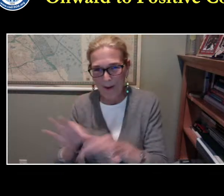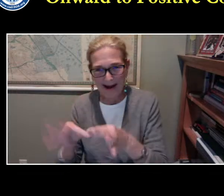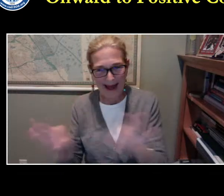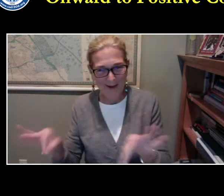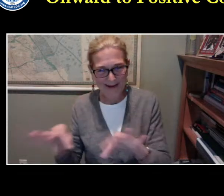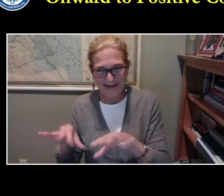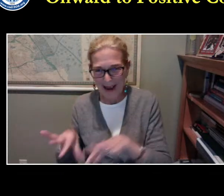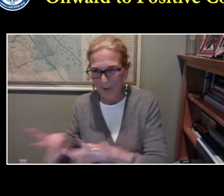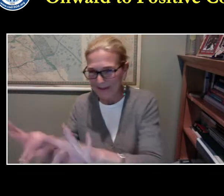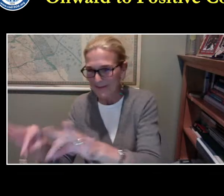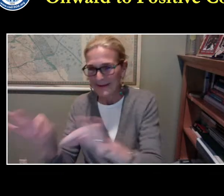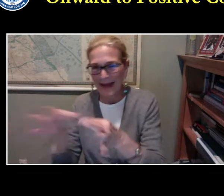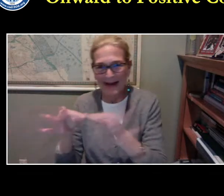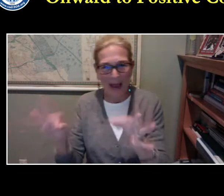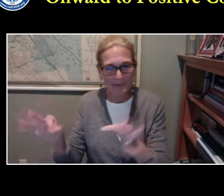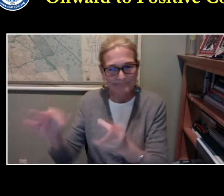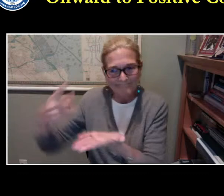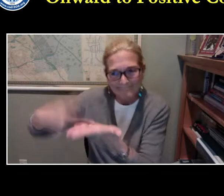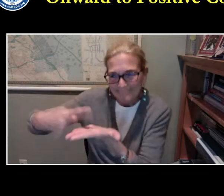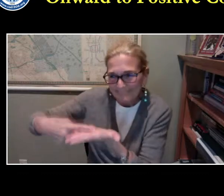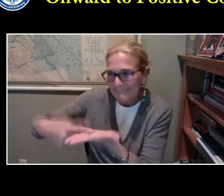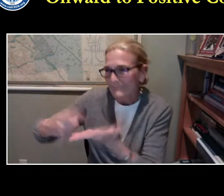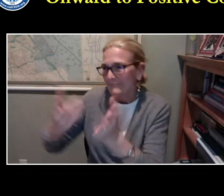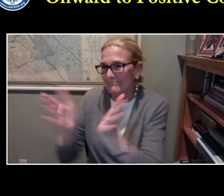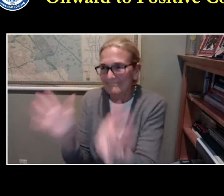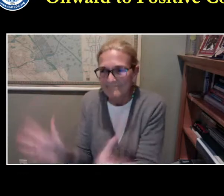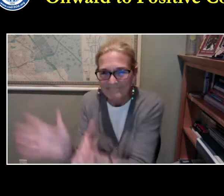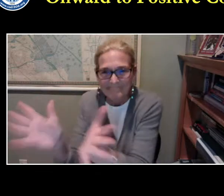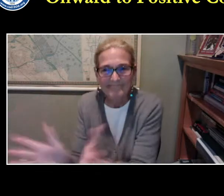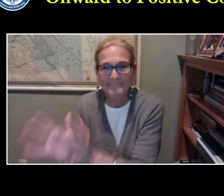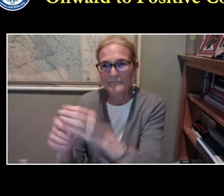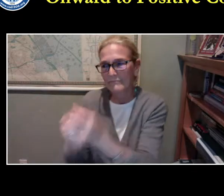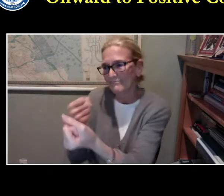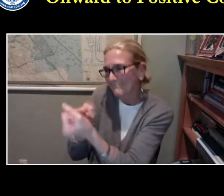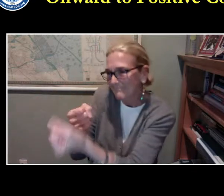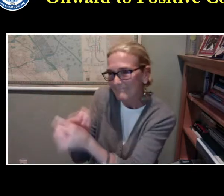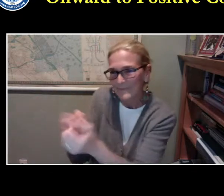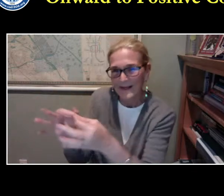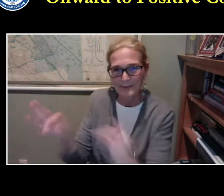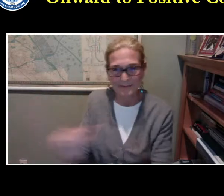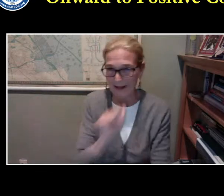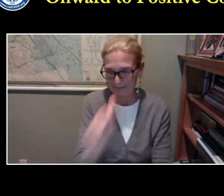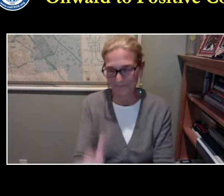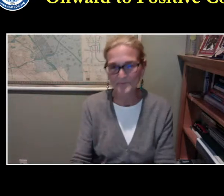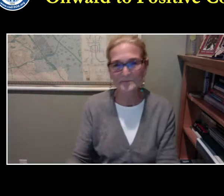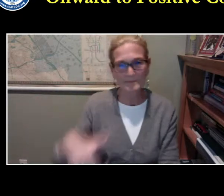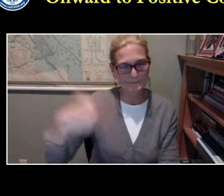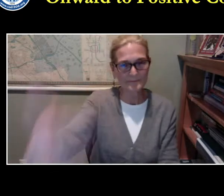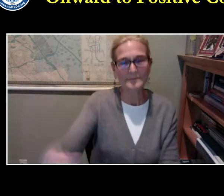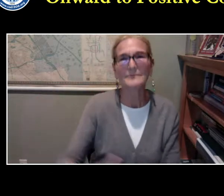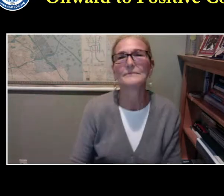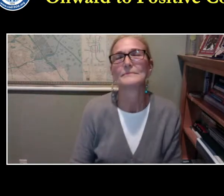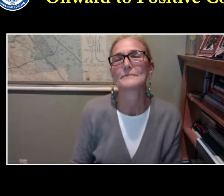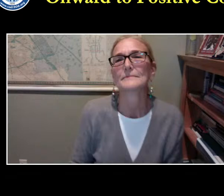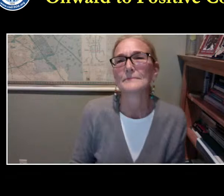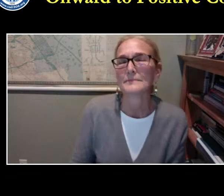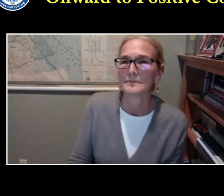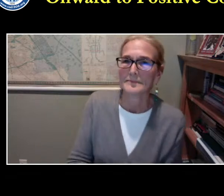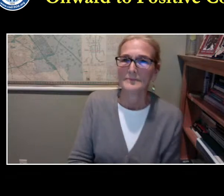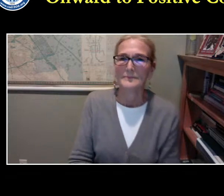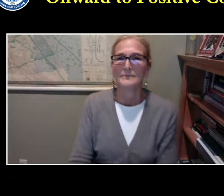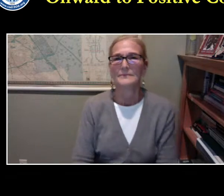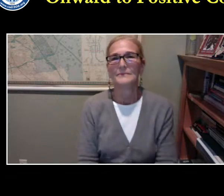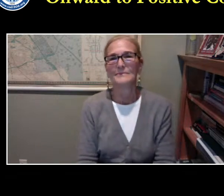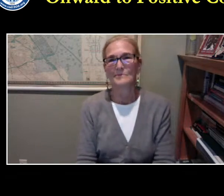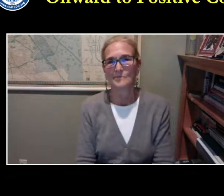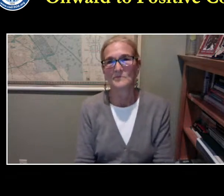that the focus is on hearing and not on language acquisition. about any sort of discussion of promoting